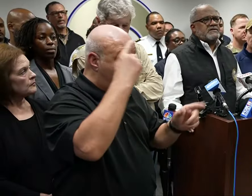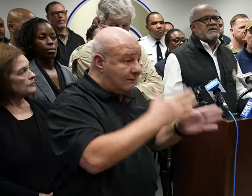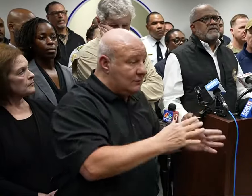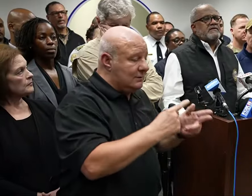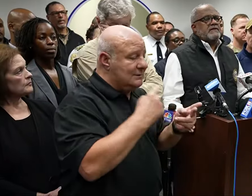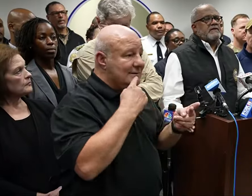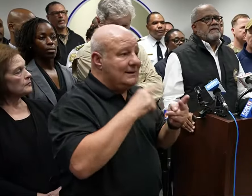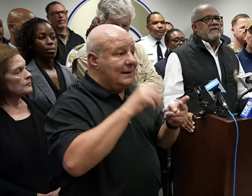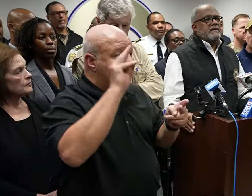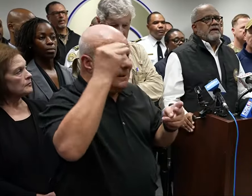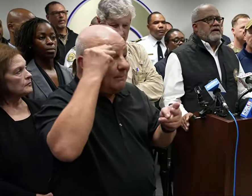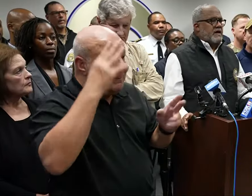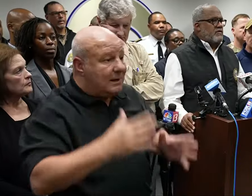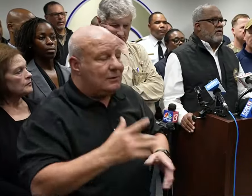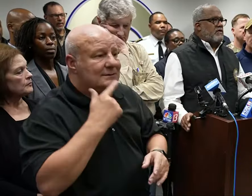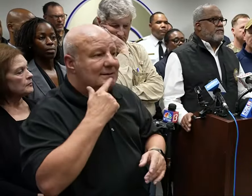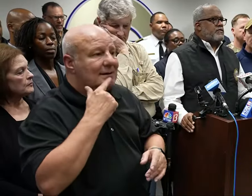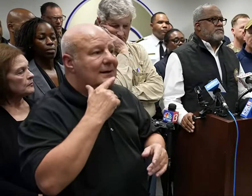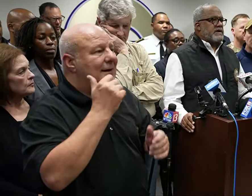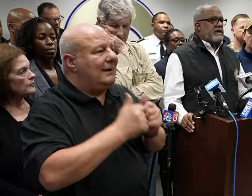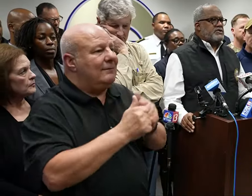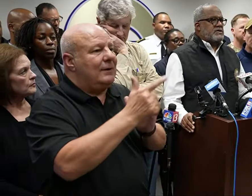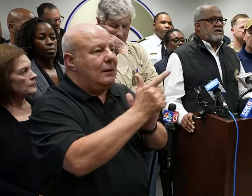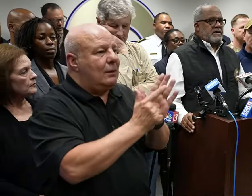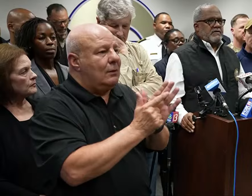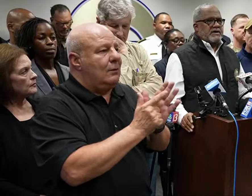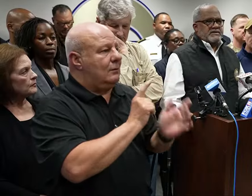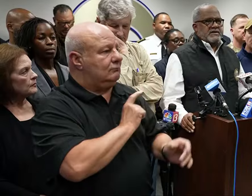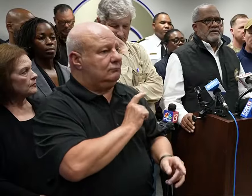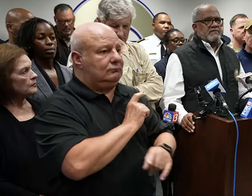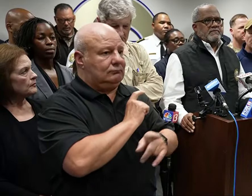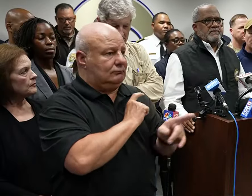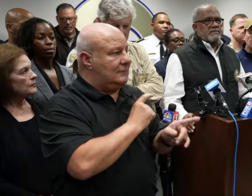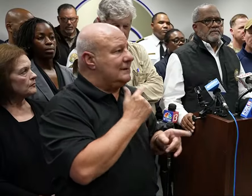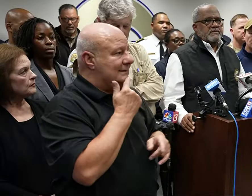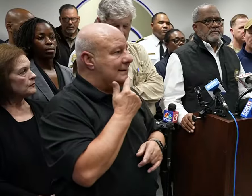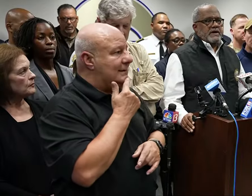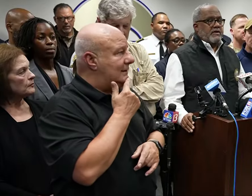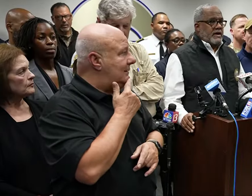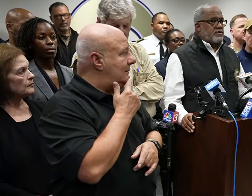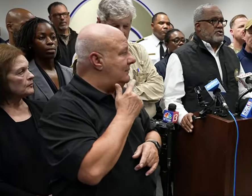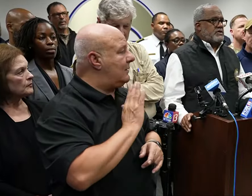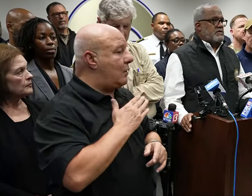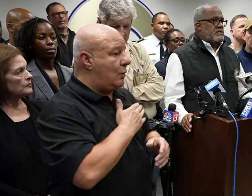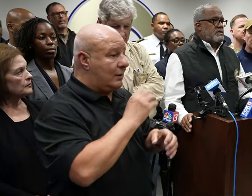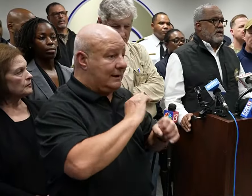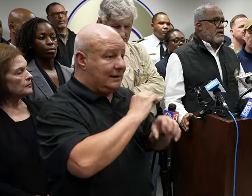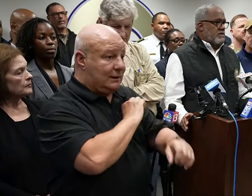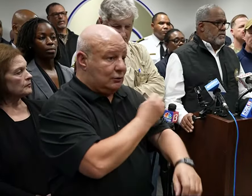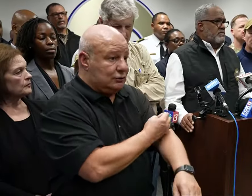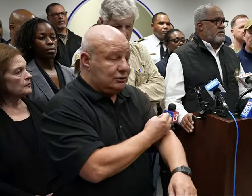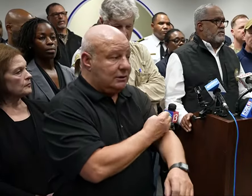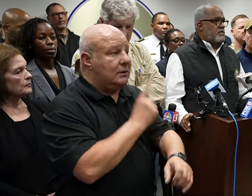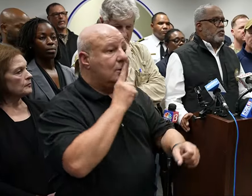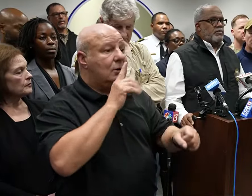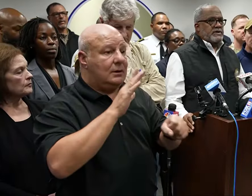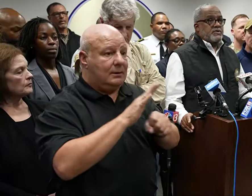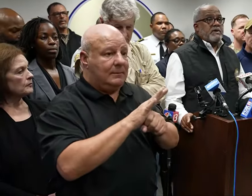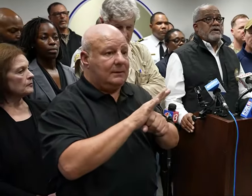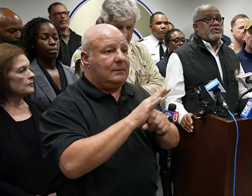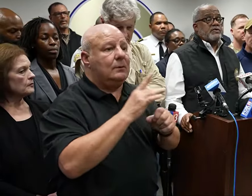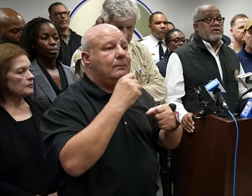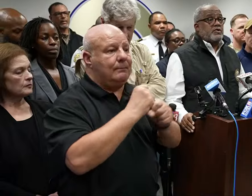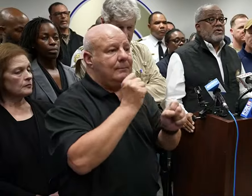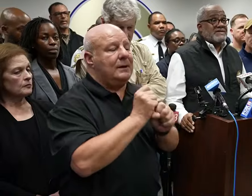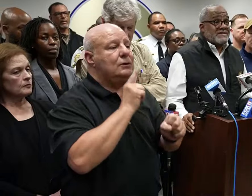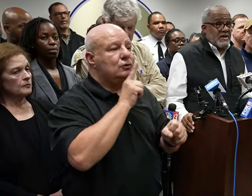mayor has said, and every law enforcement agent here has said, our energy, our commitment will be to